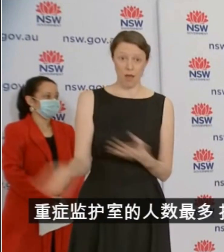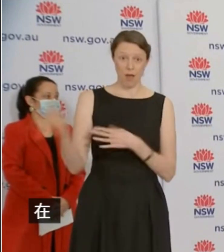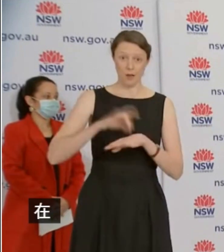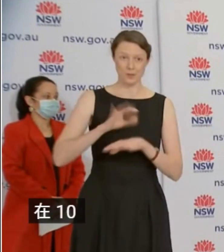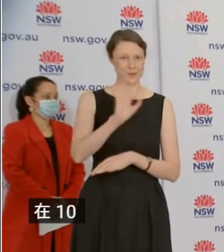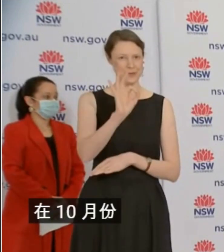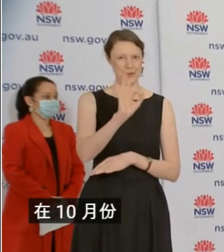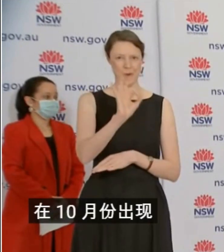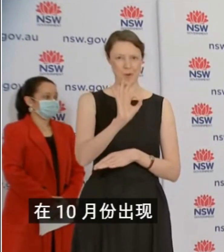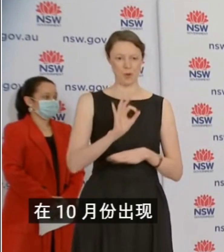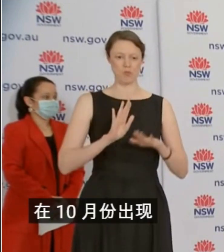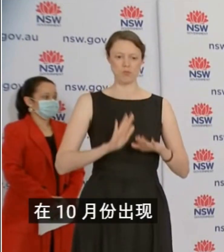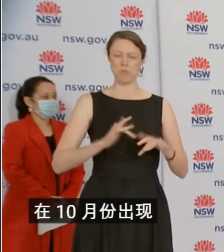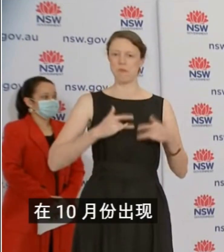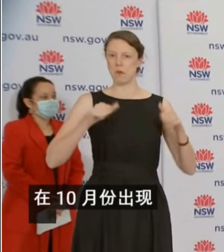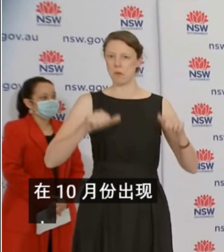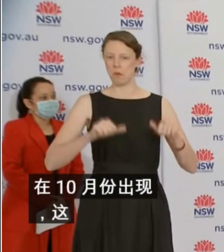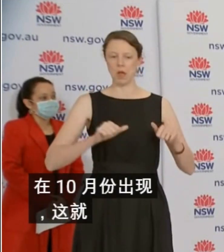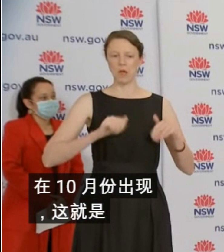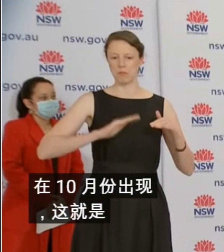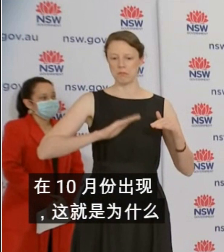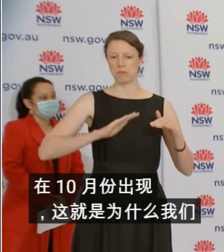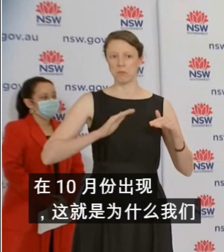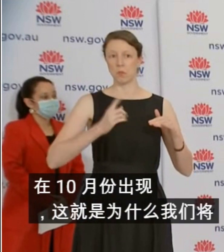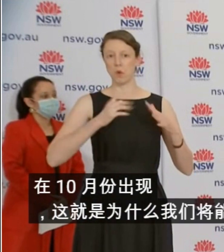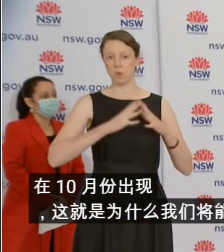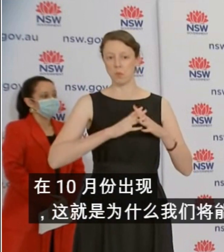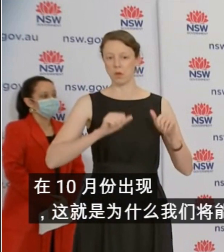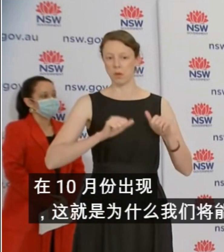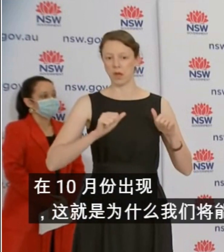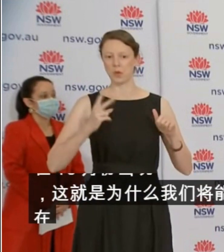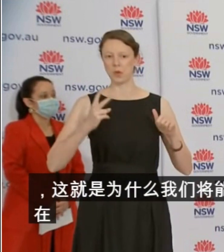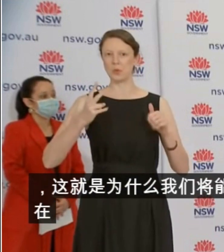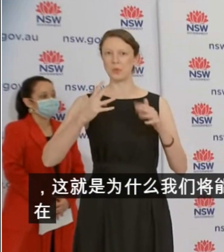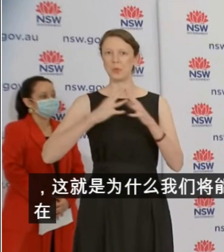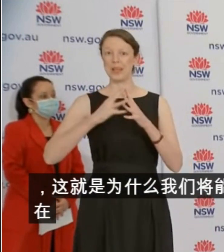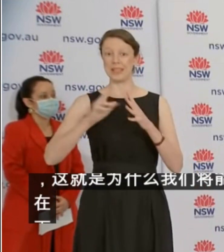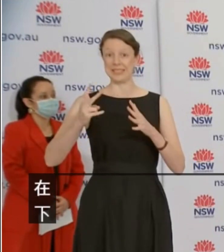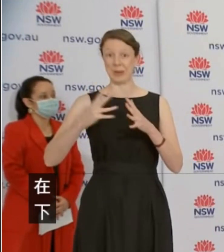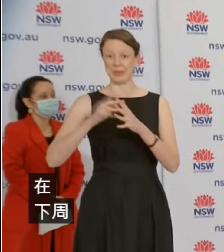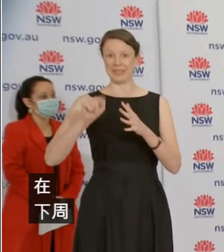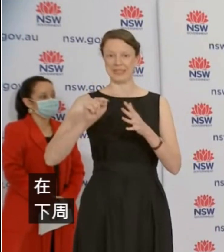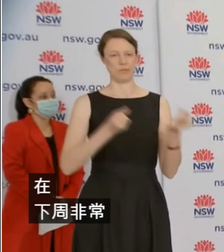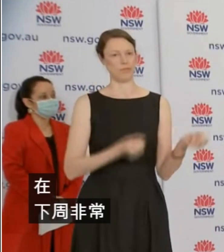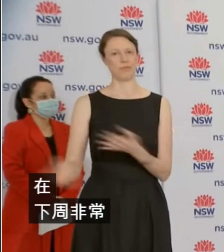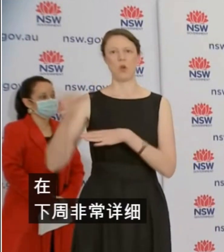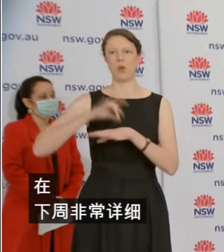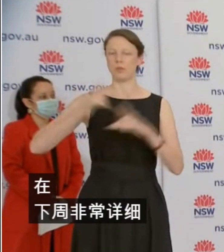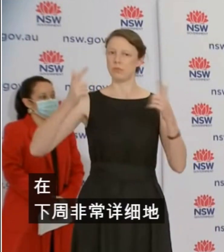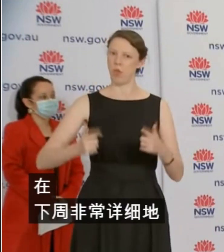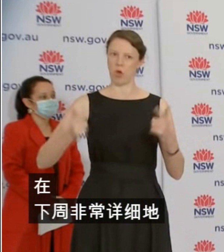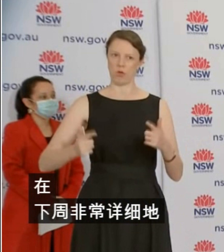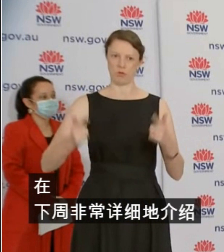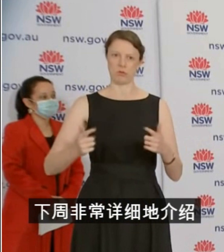present during the month of October, and that's why we'll be able to present in very good detail next